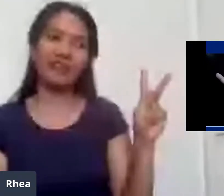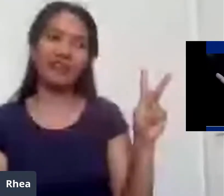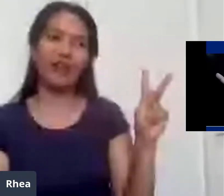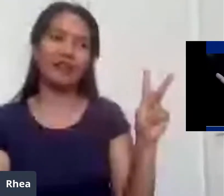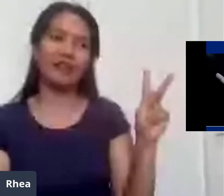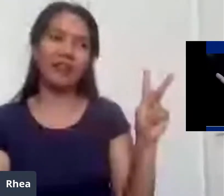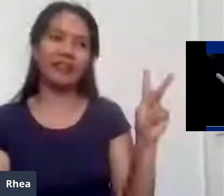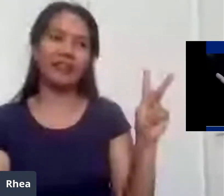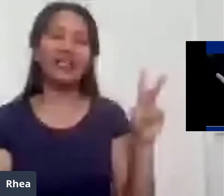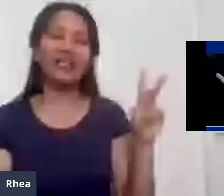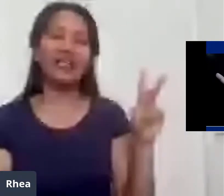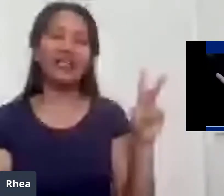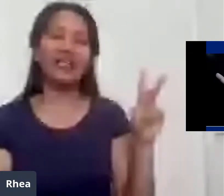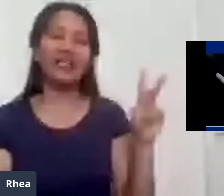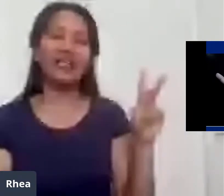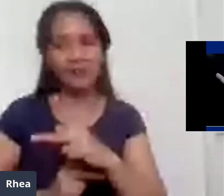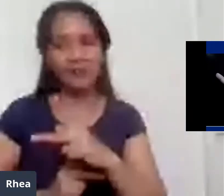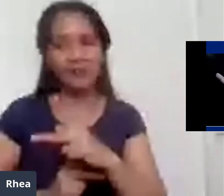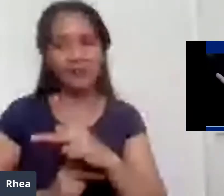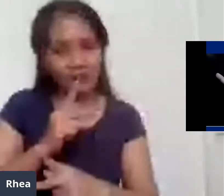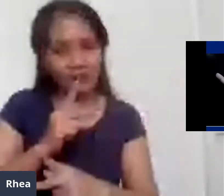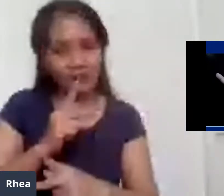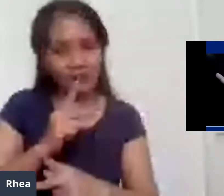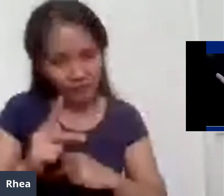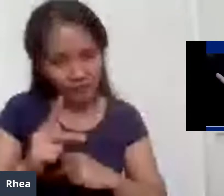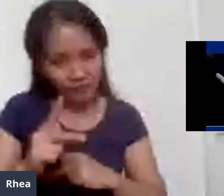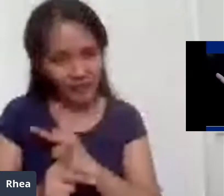would stand for the word kind.